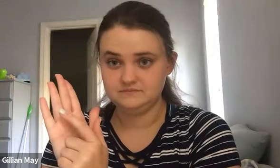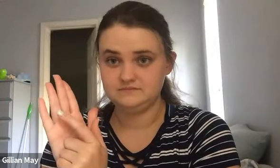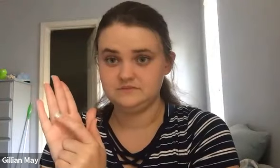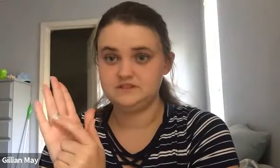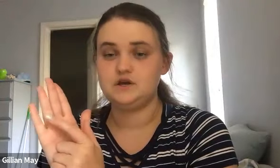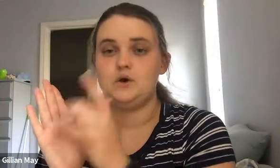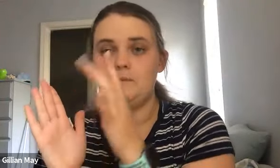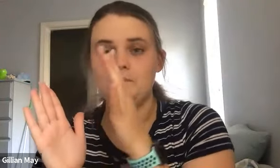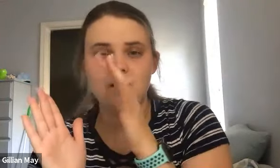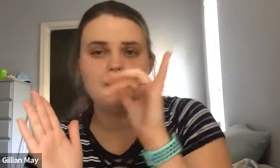So